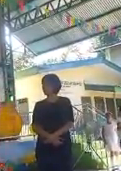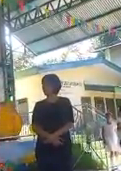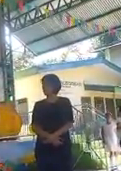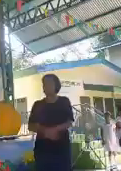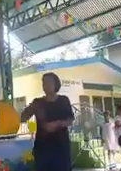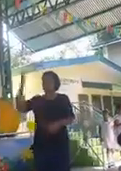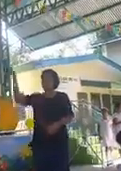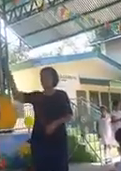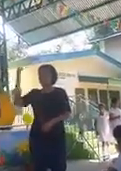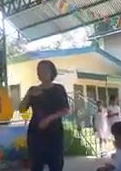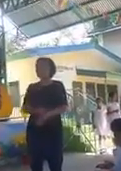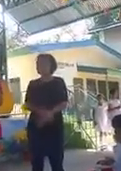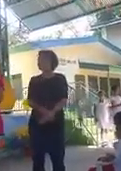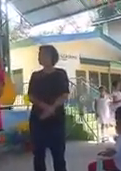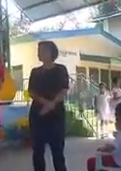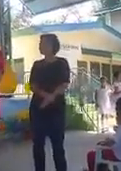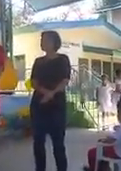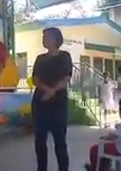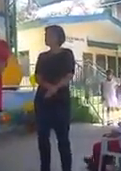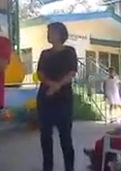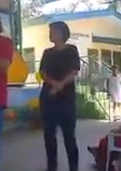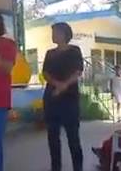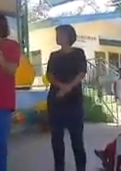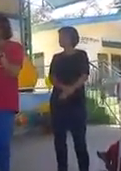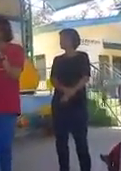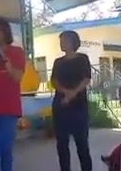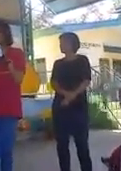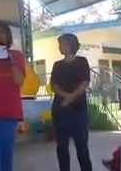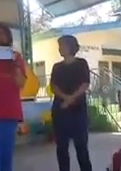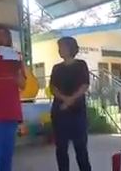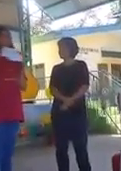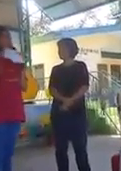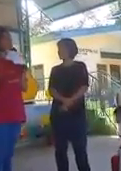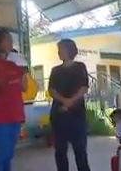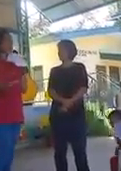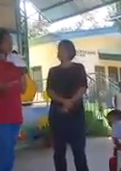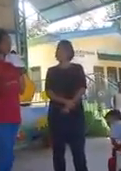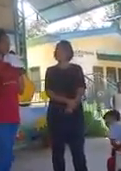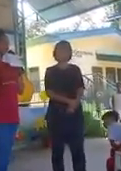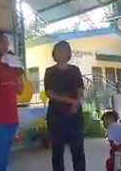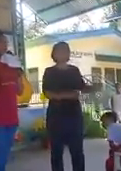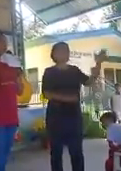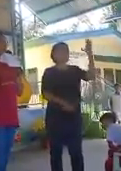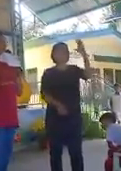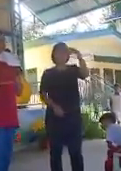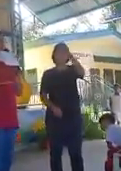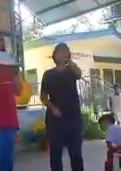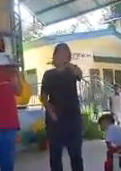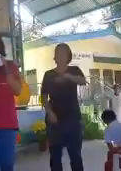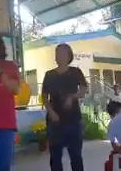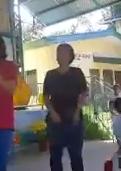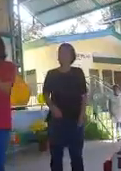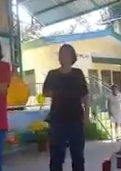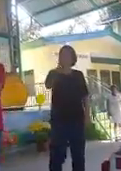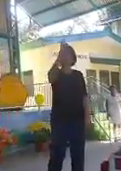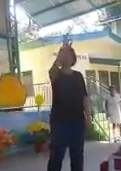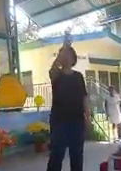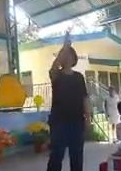meeting room, ground floor of CCF Center. You can find us at Facebook,